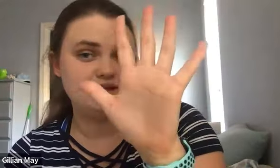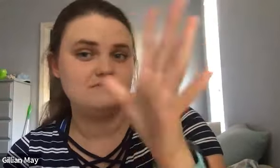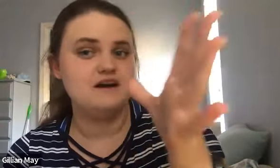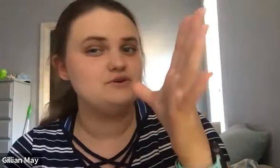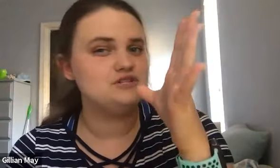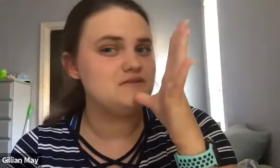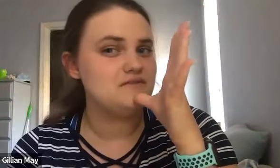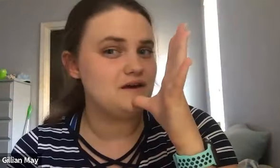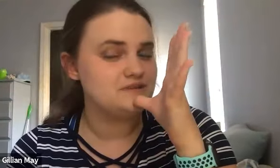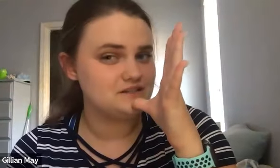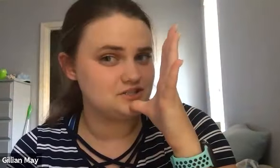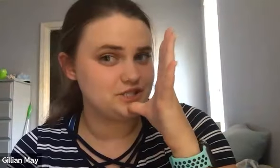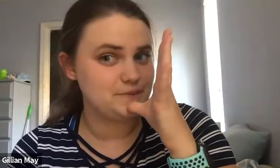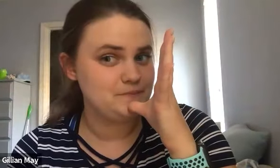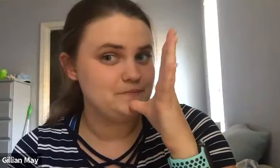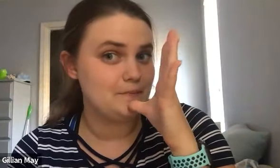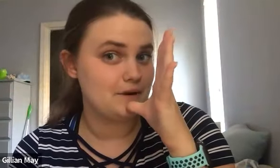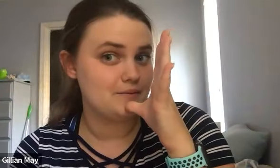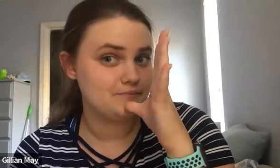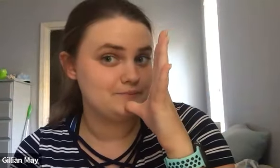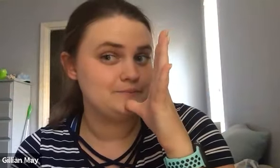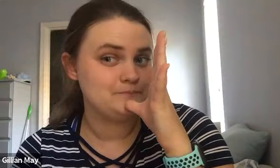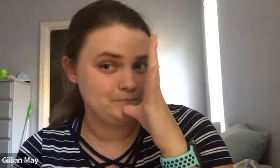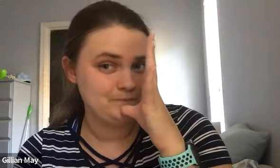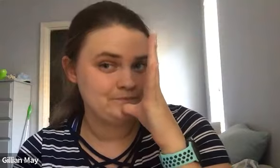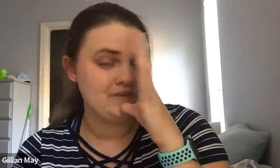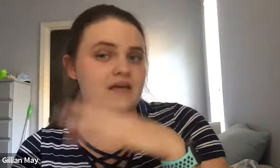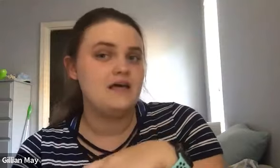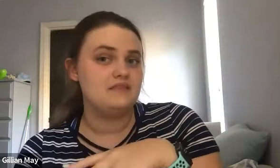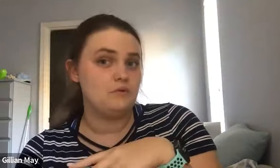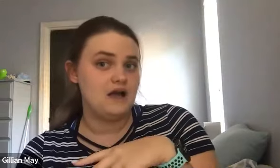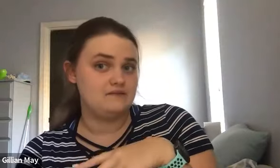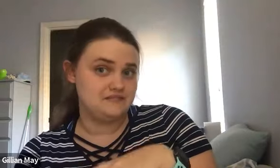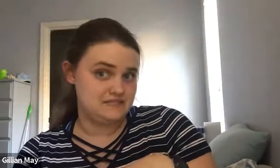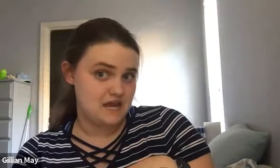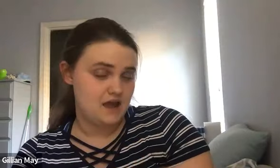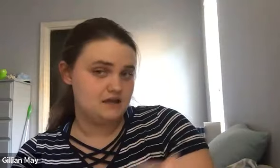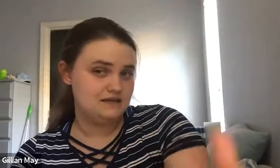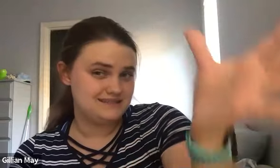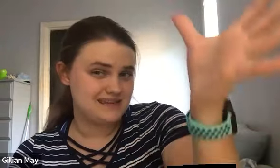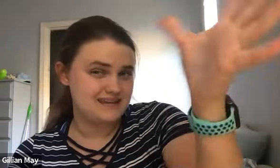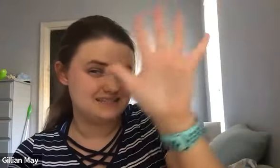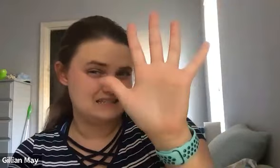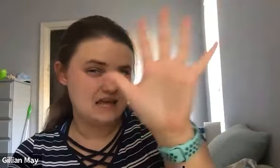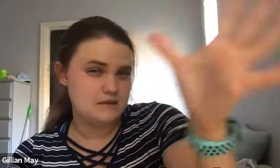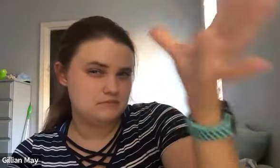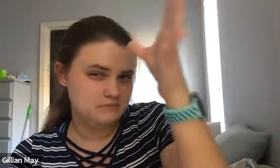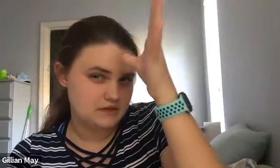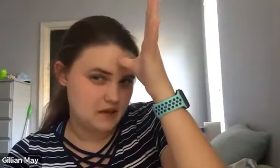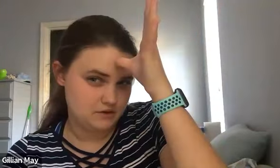the 5 motion, thumb touch your chin, mom. Then we'll have dad. Dad is the same, but now on your